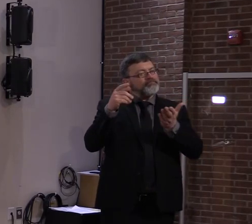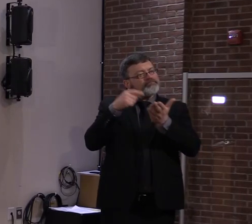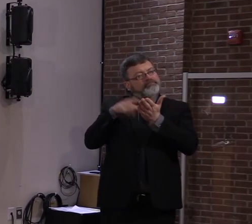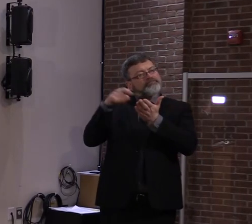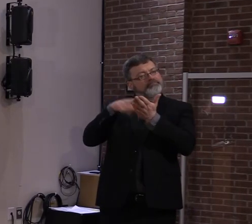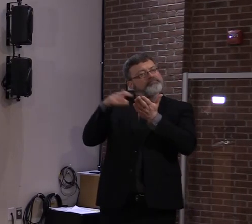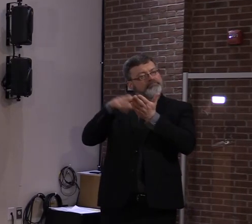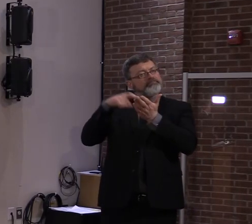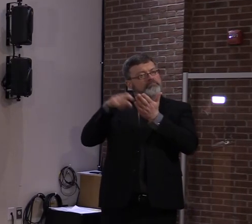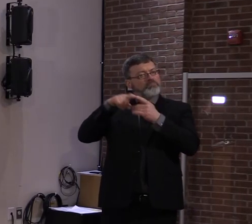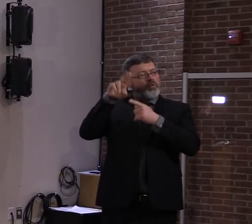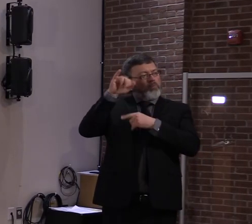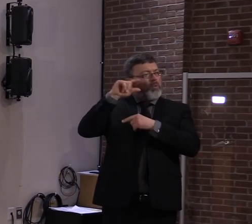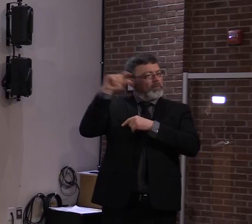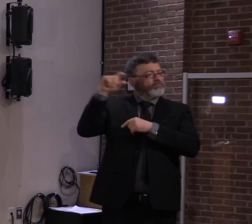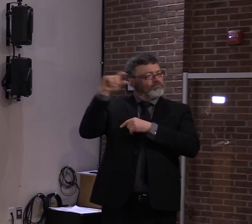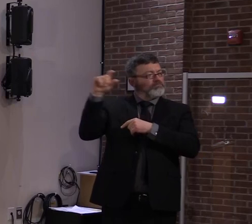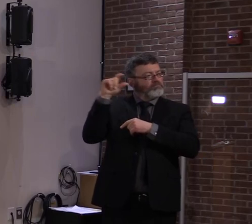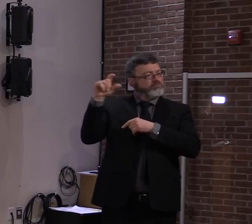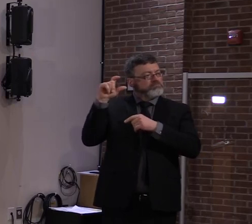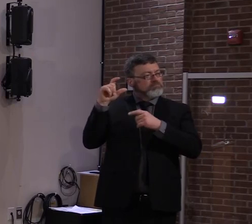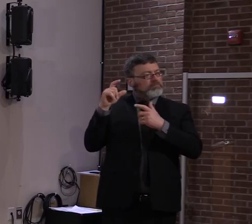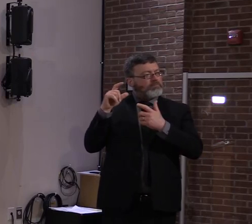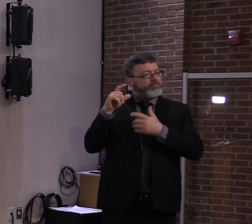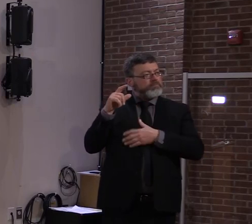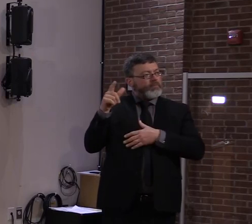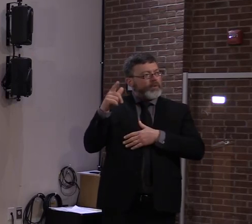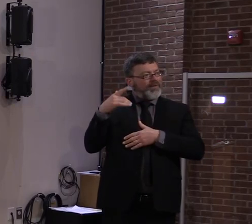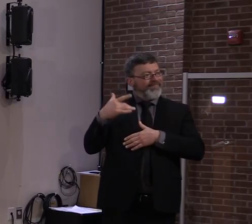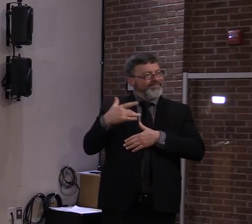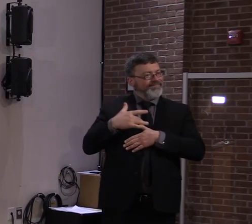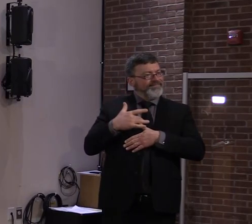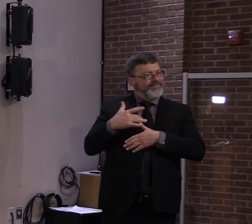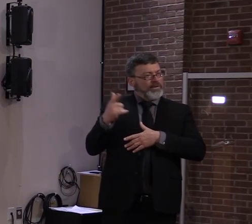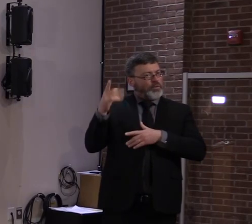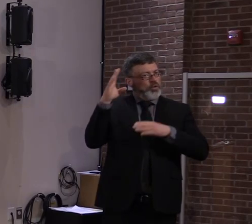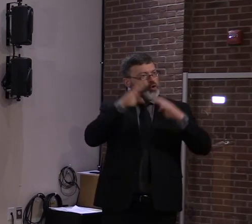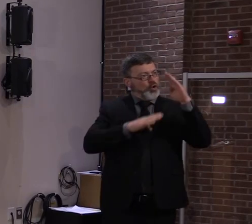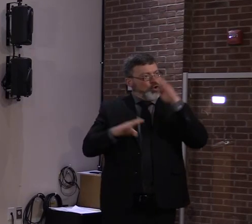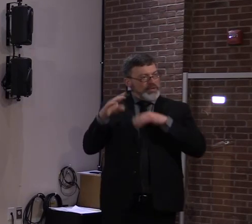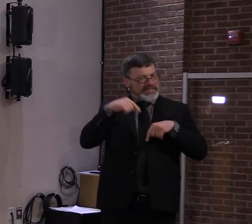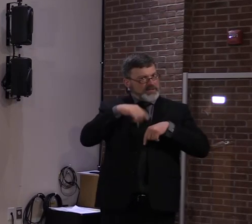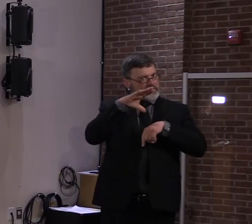from this fund is now going to be used to